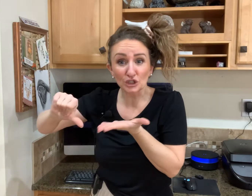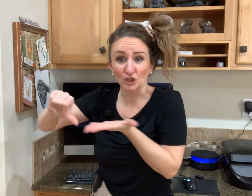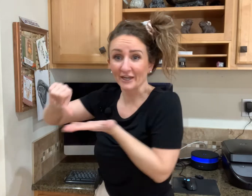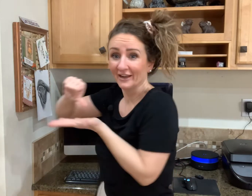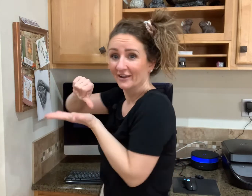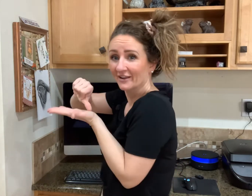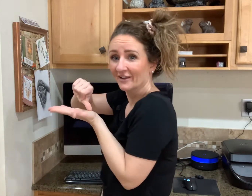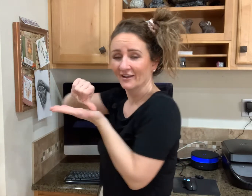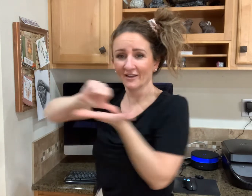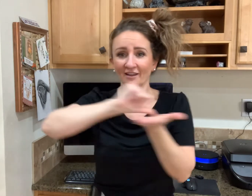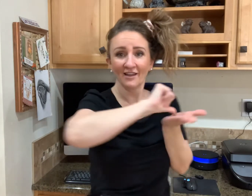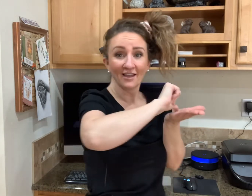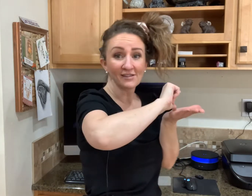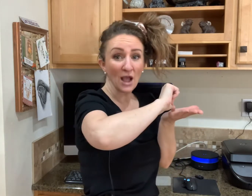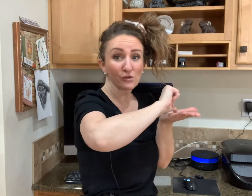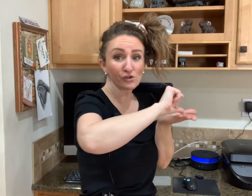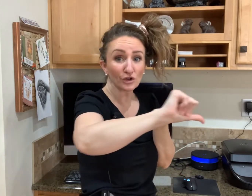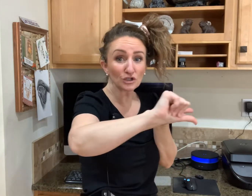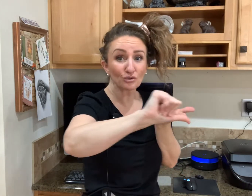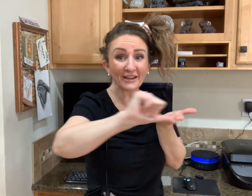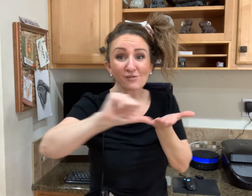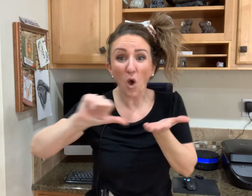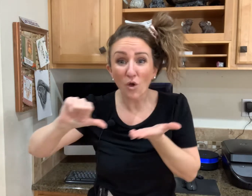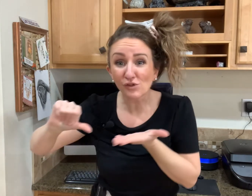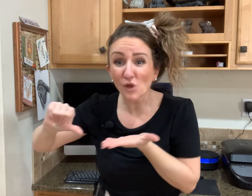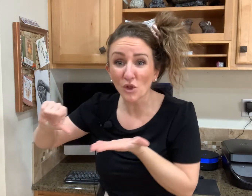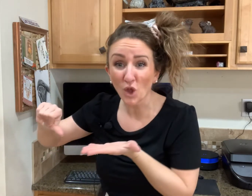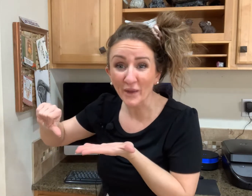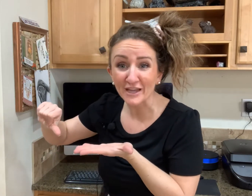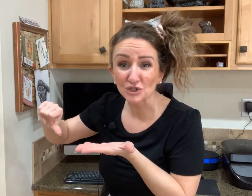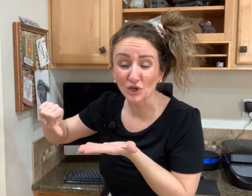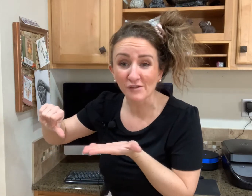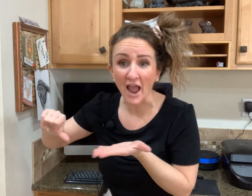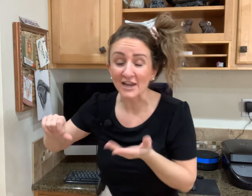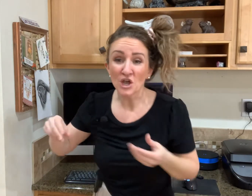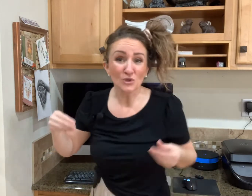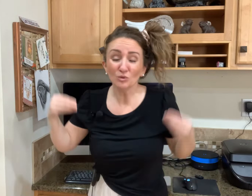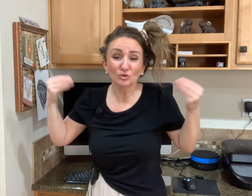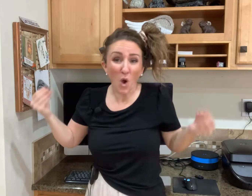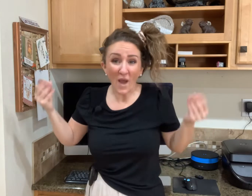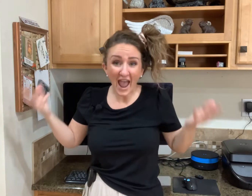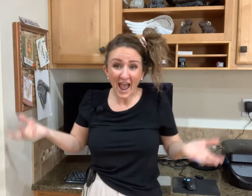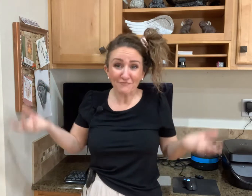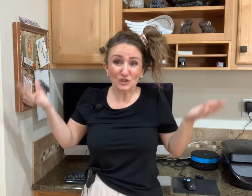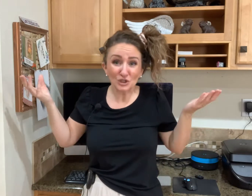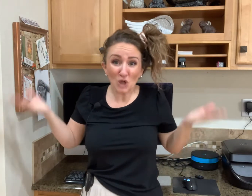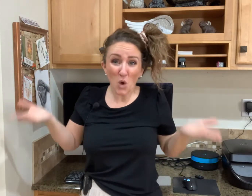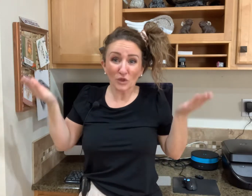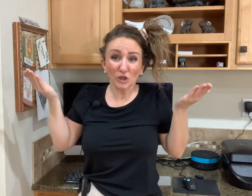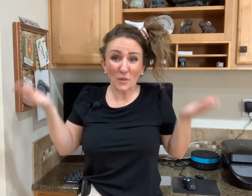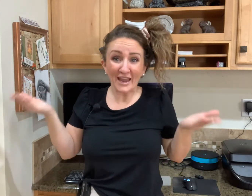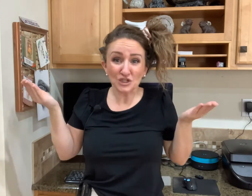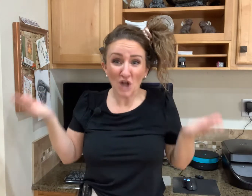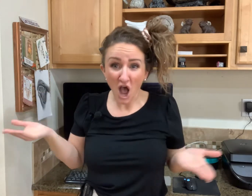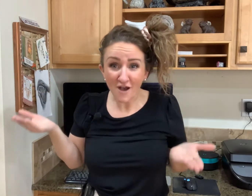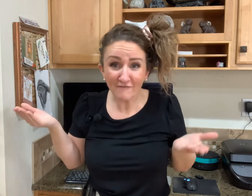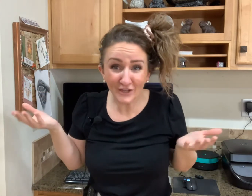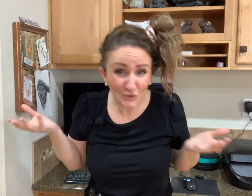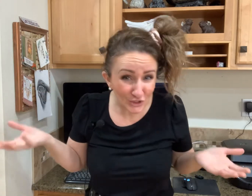surgery. Now, surgery is also a locational sign. You don't have to show the location of your